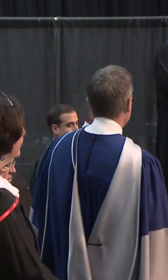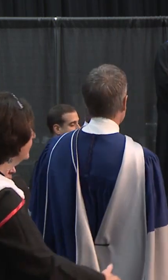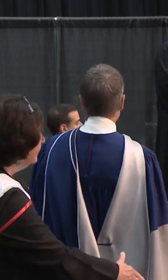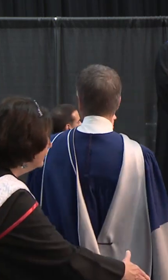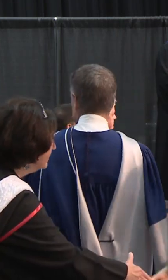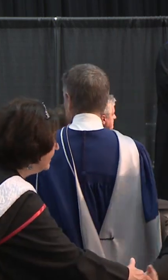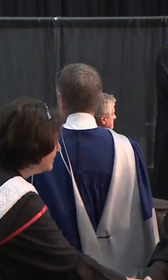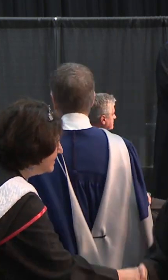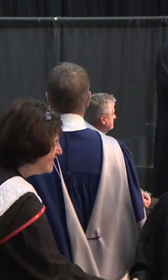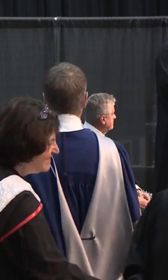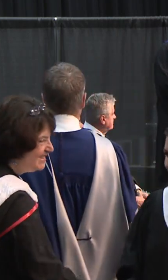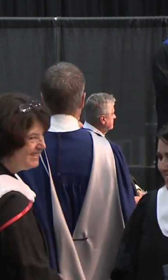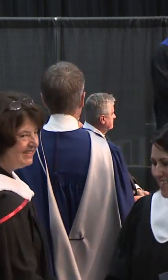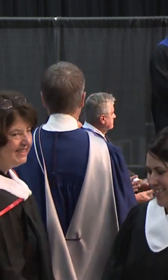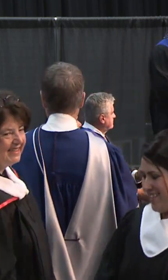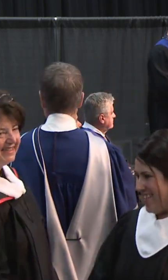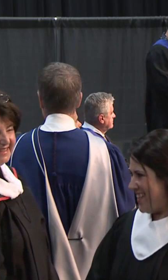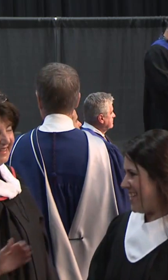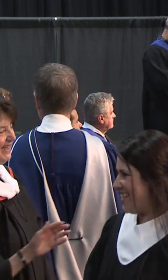With honors, Shayna Wagner.